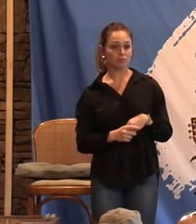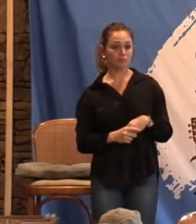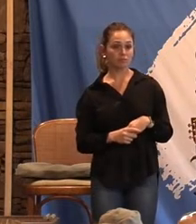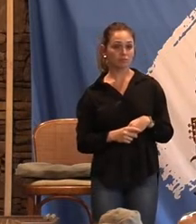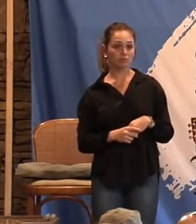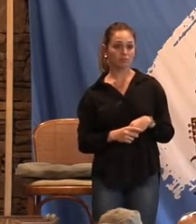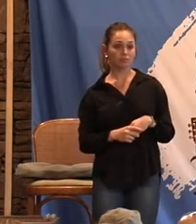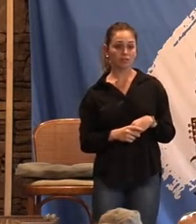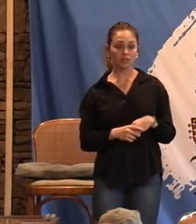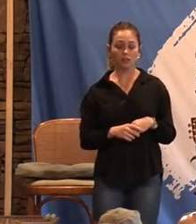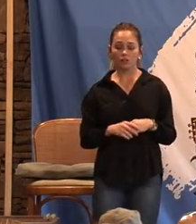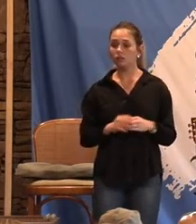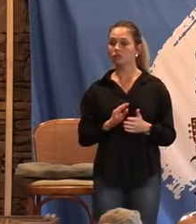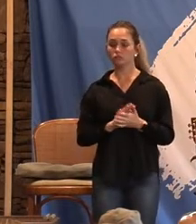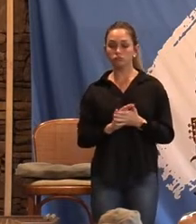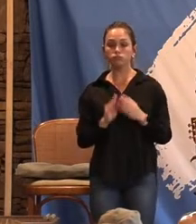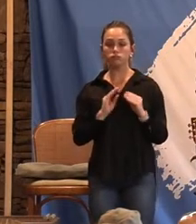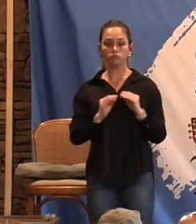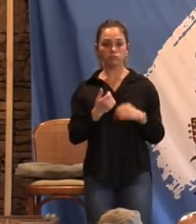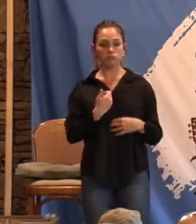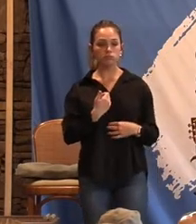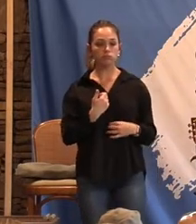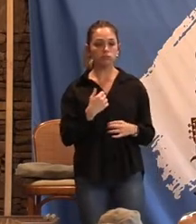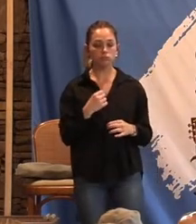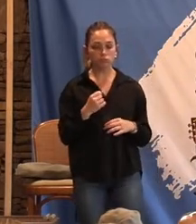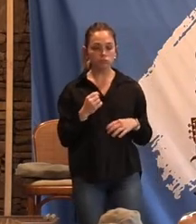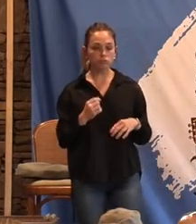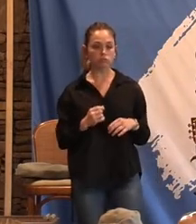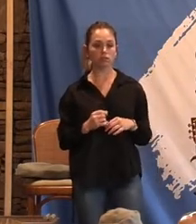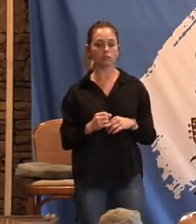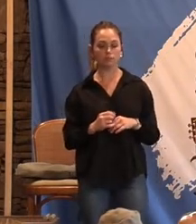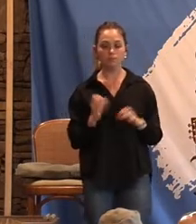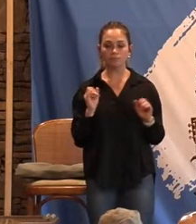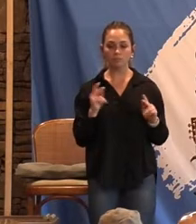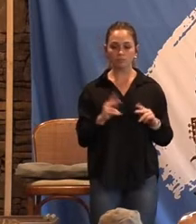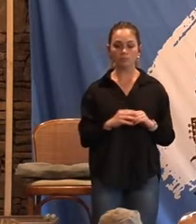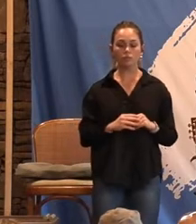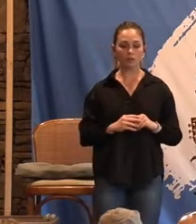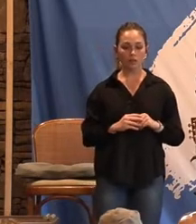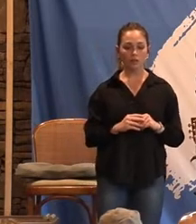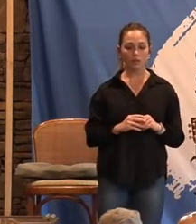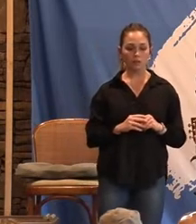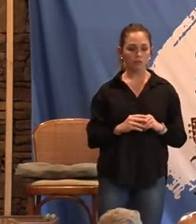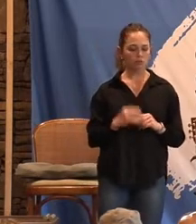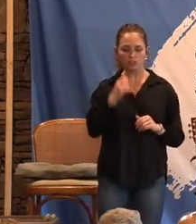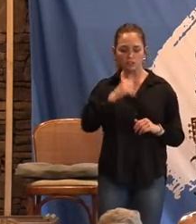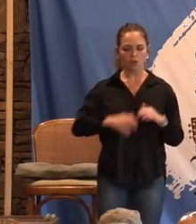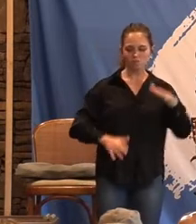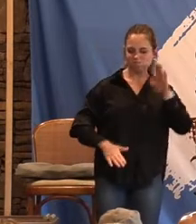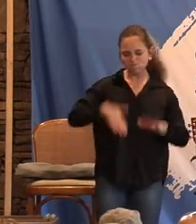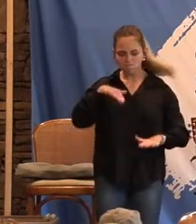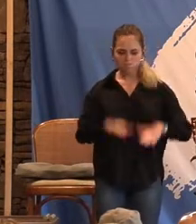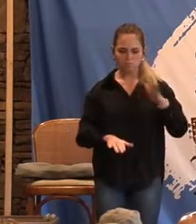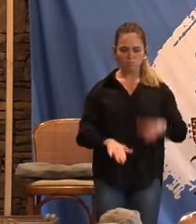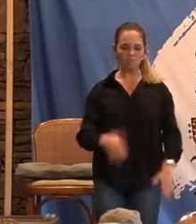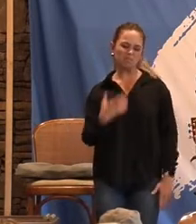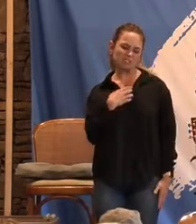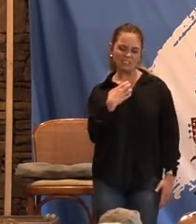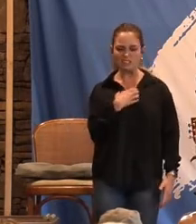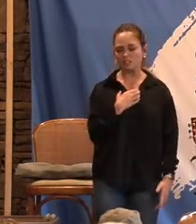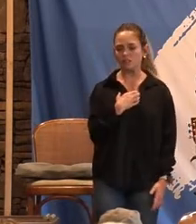Miss Nana, she straightened up. She got her back right. She didn't start stomping. She didn't start